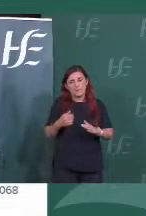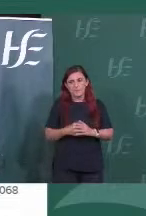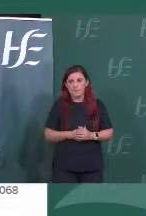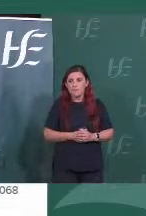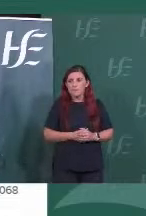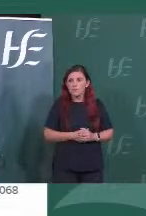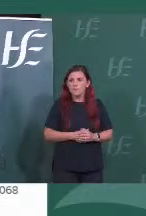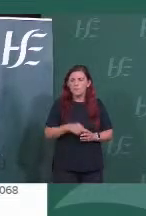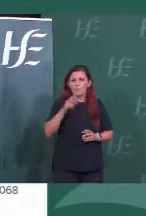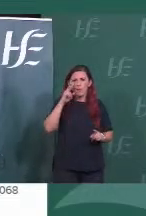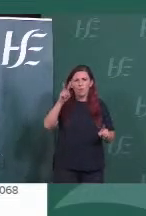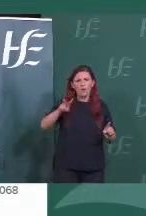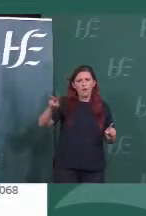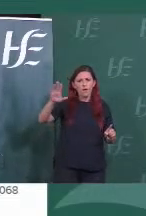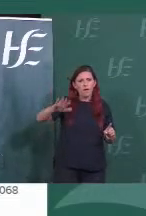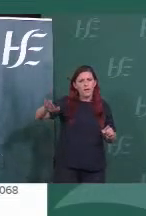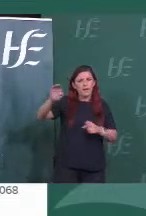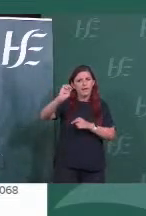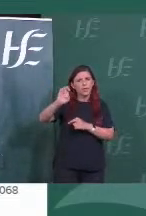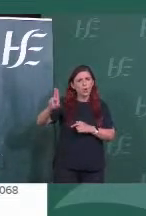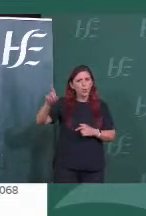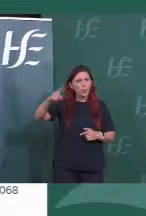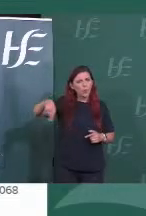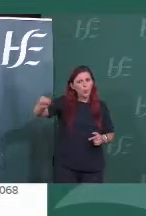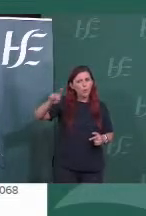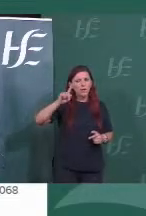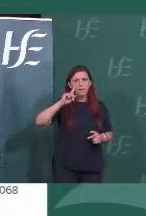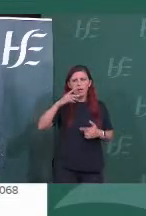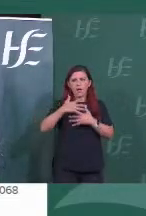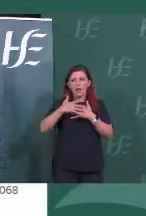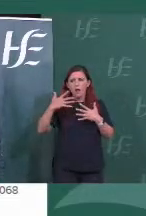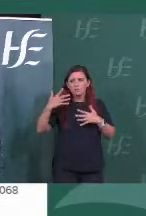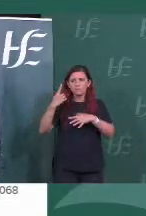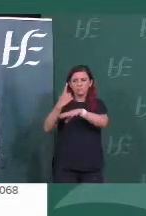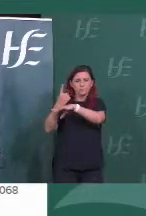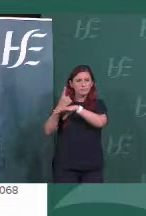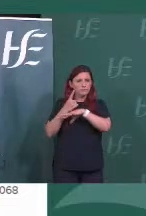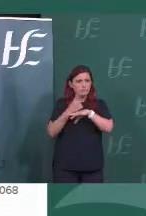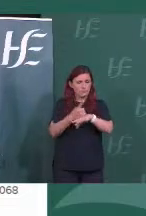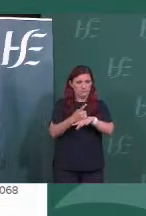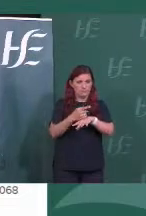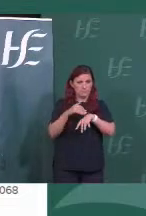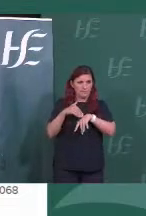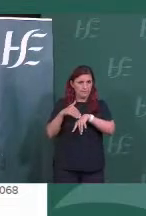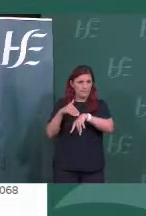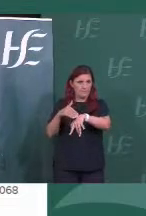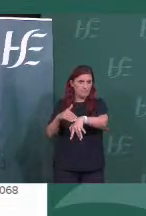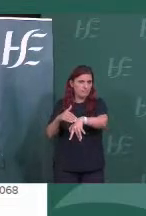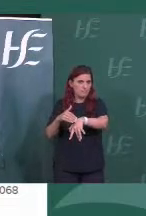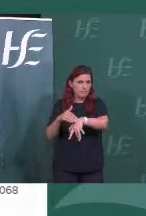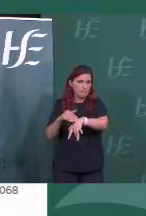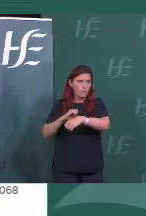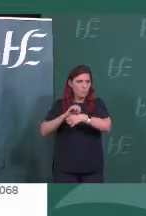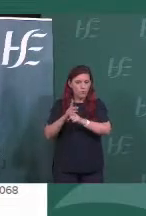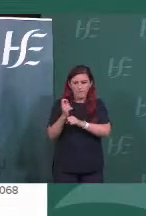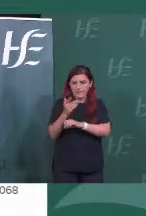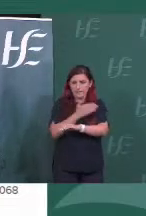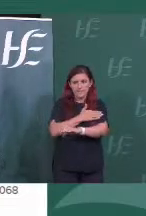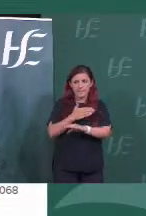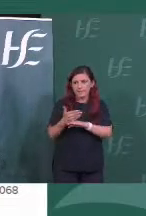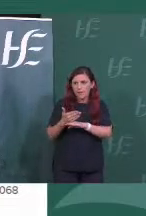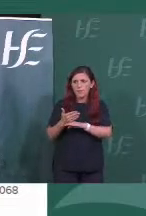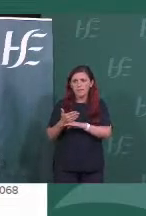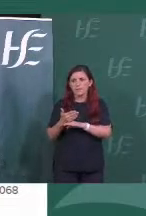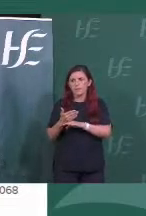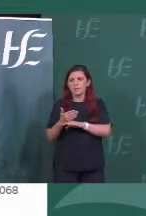Looking across the EU, we see that volatility that's been a hallmark of COVID from the very beginning, where countries that are highly performing or